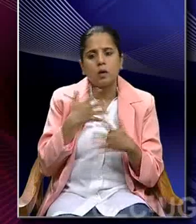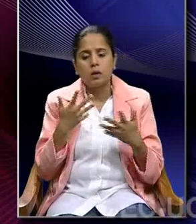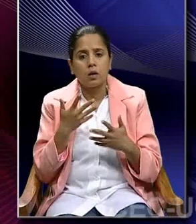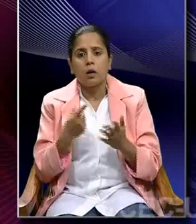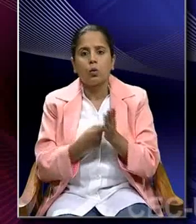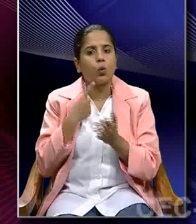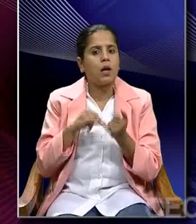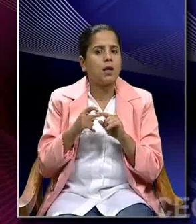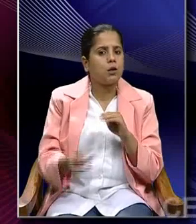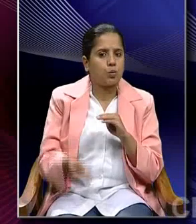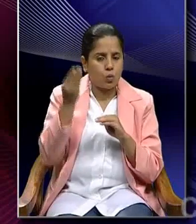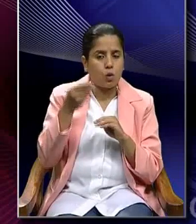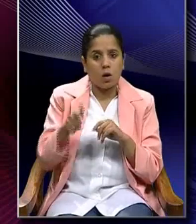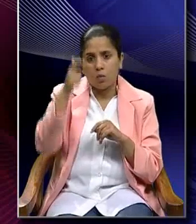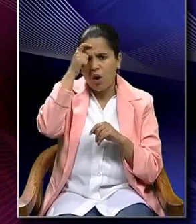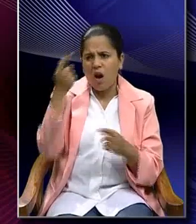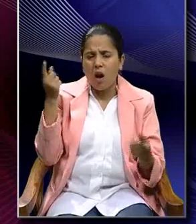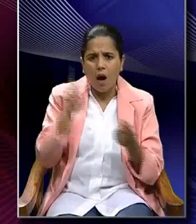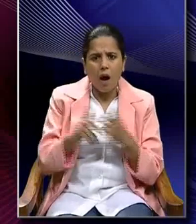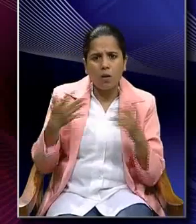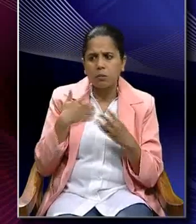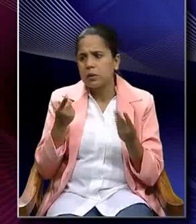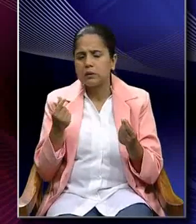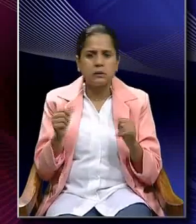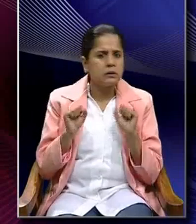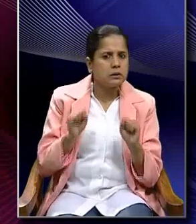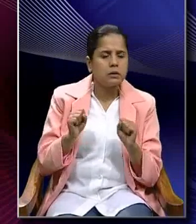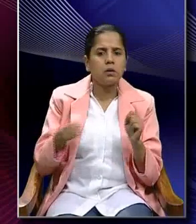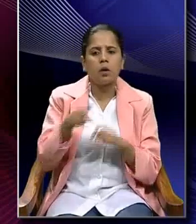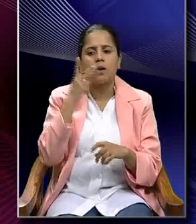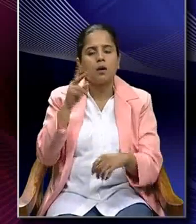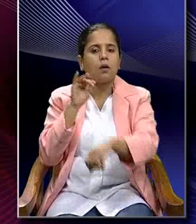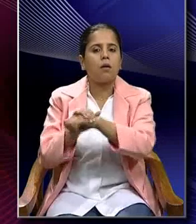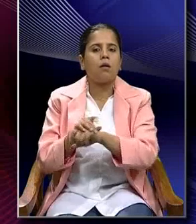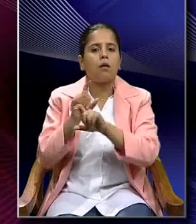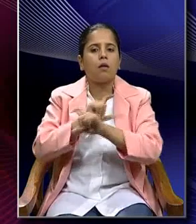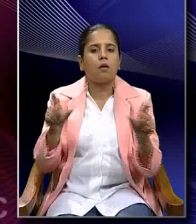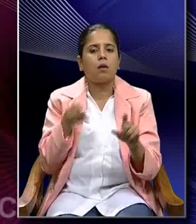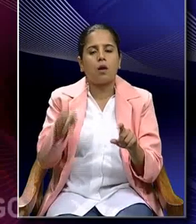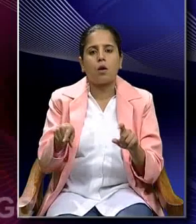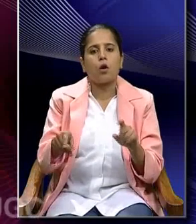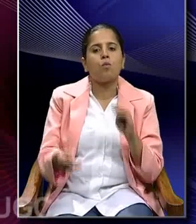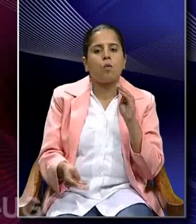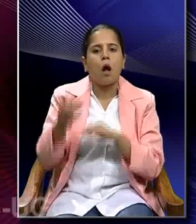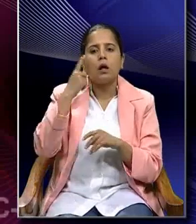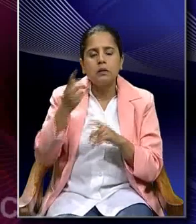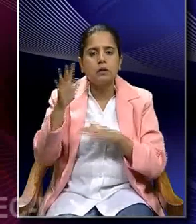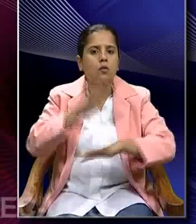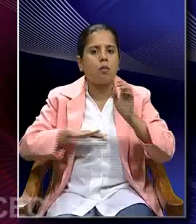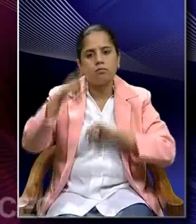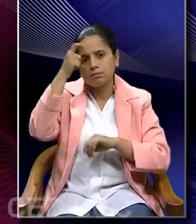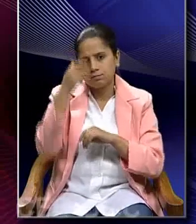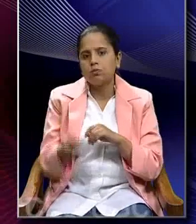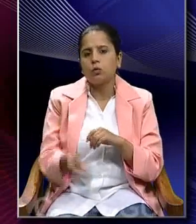risk. In a crisis, it becomes more visible and becomes more dramatic. For